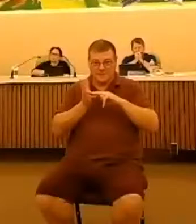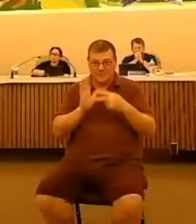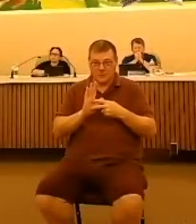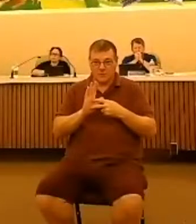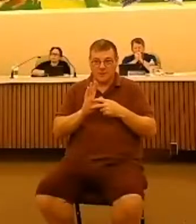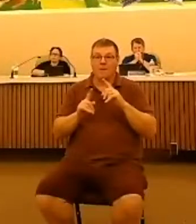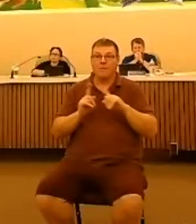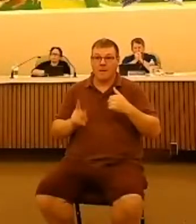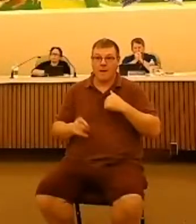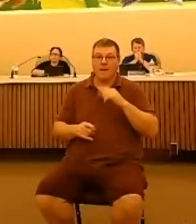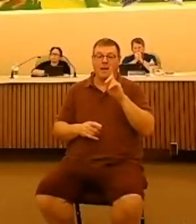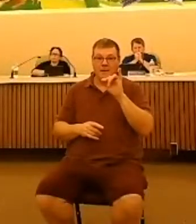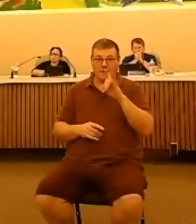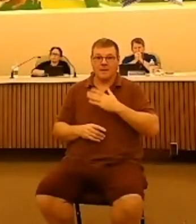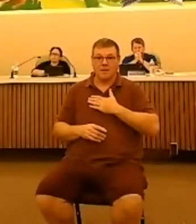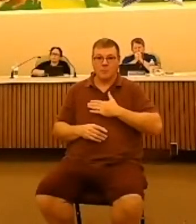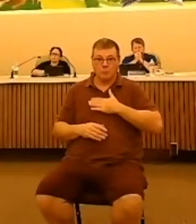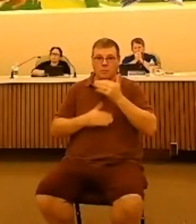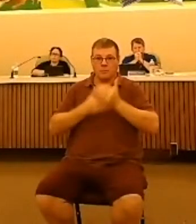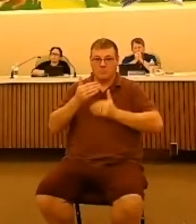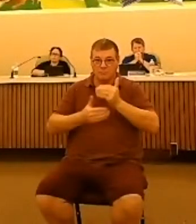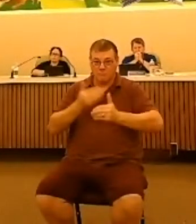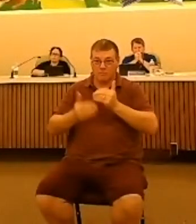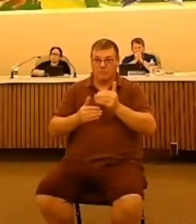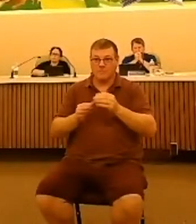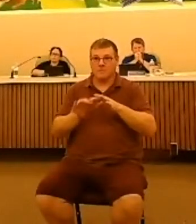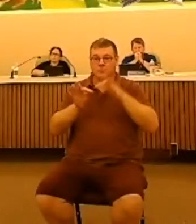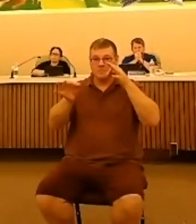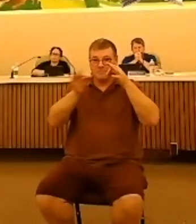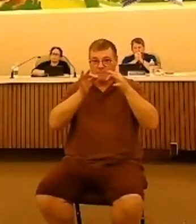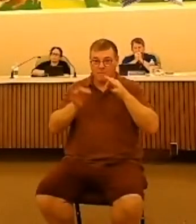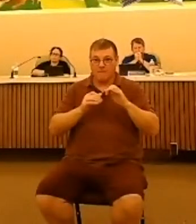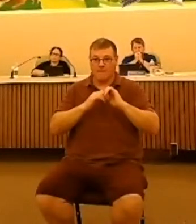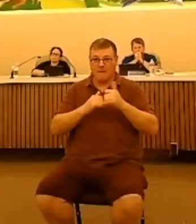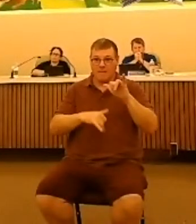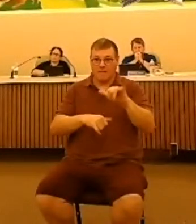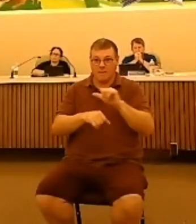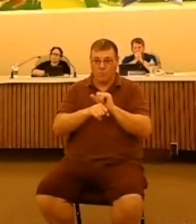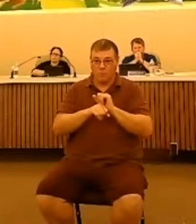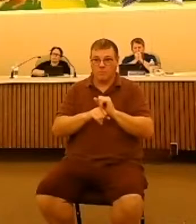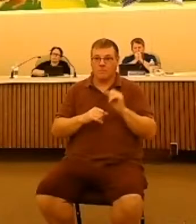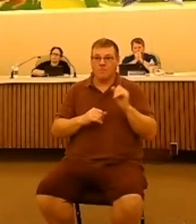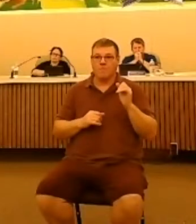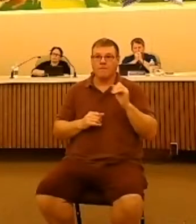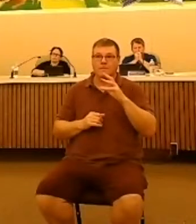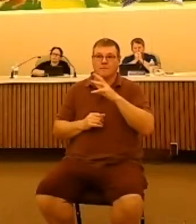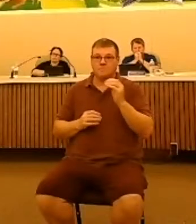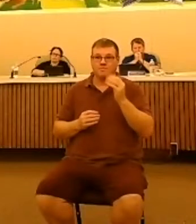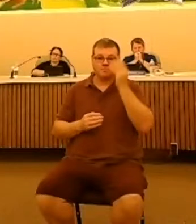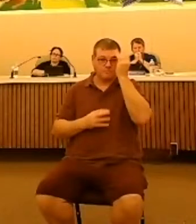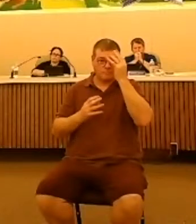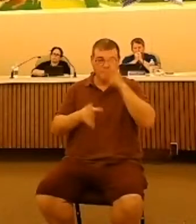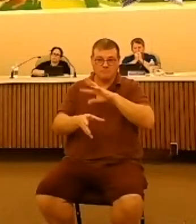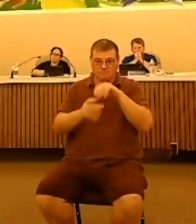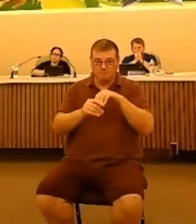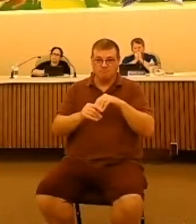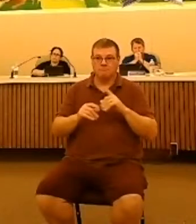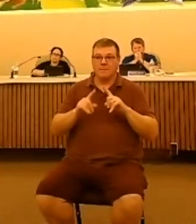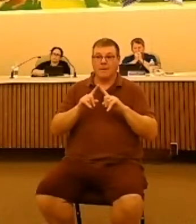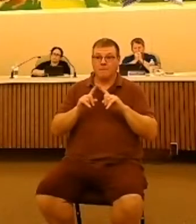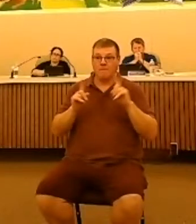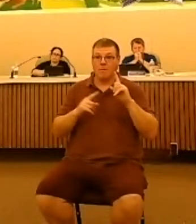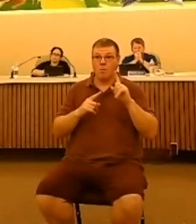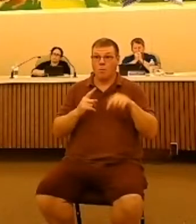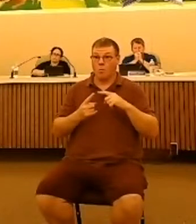did appreciate the process you explained, Steve, in the beginning, how this all works and the thoughtfulness going into this. But what